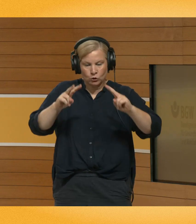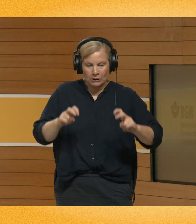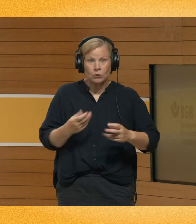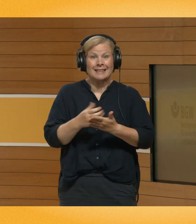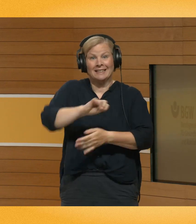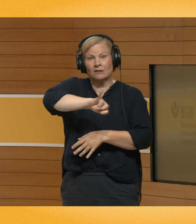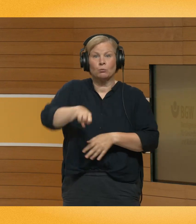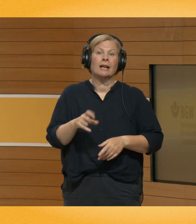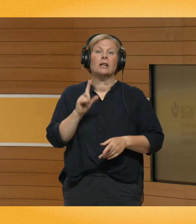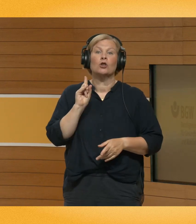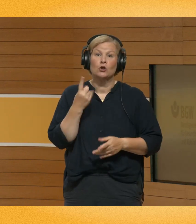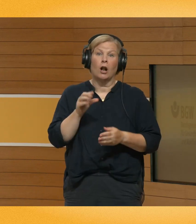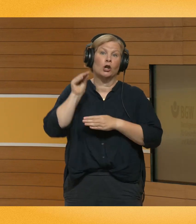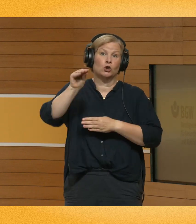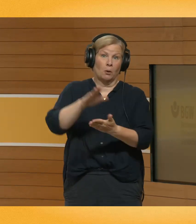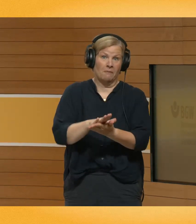potential, and I think we